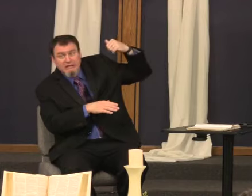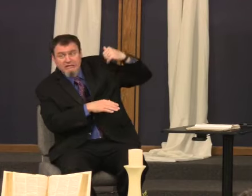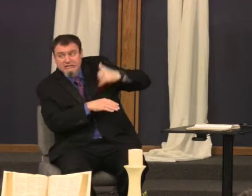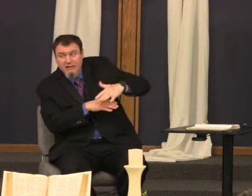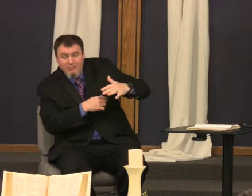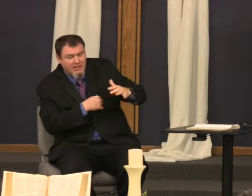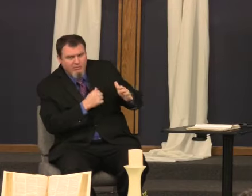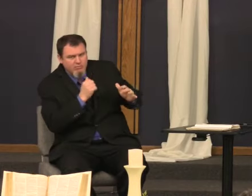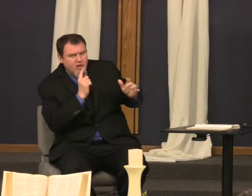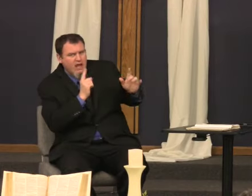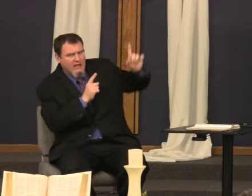but